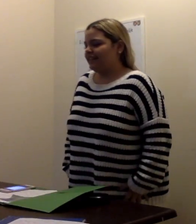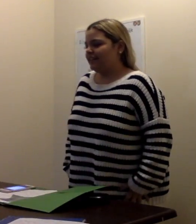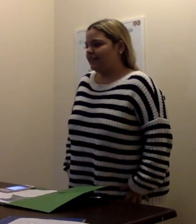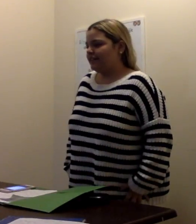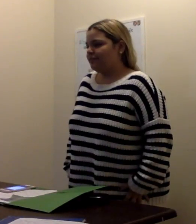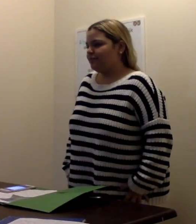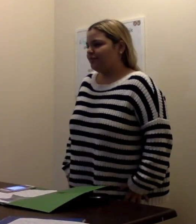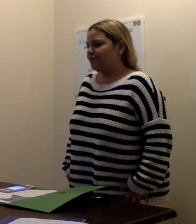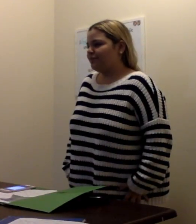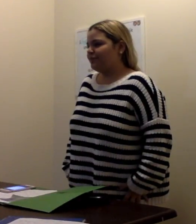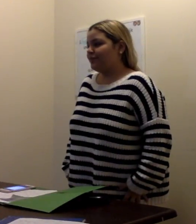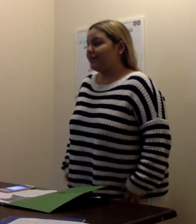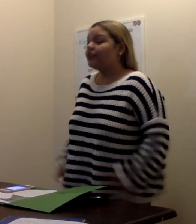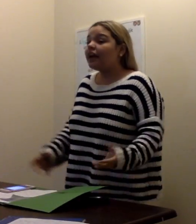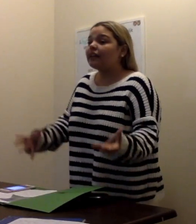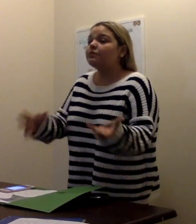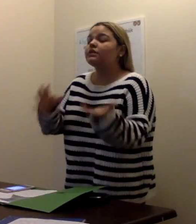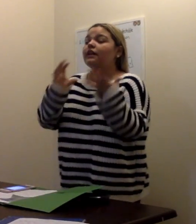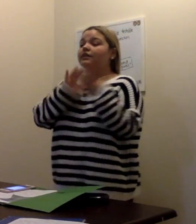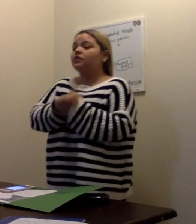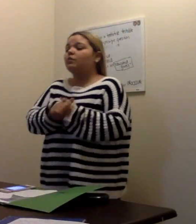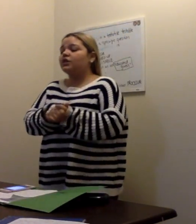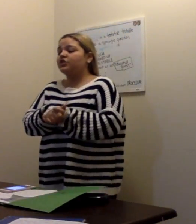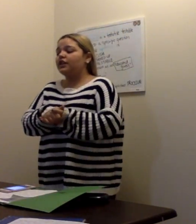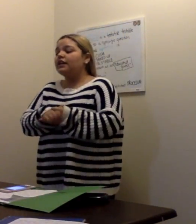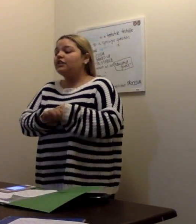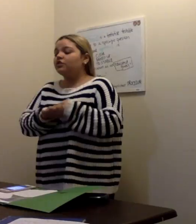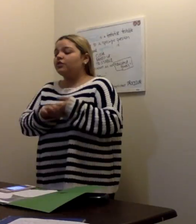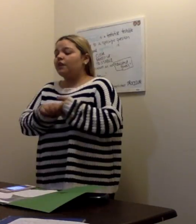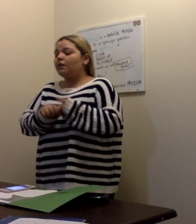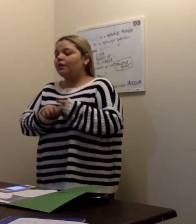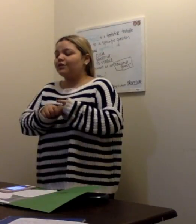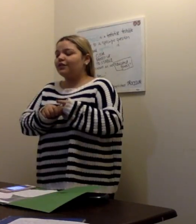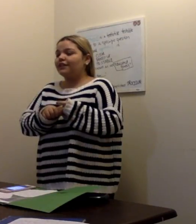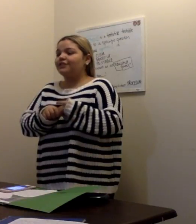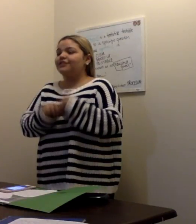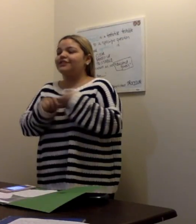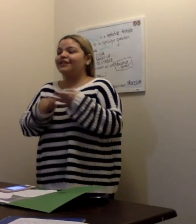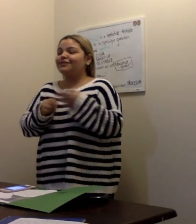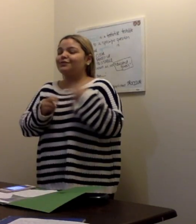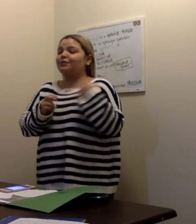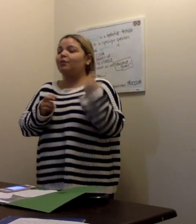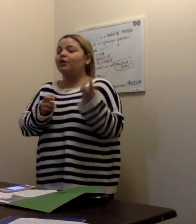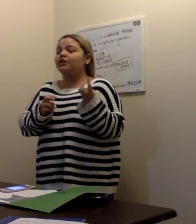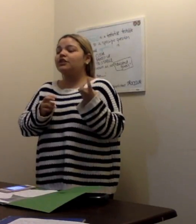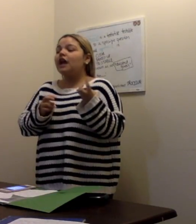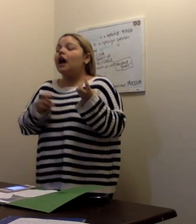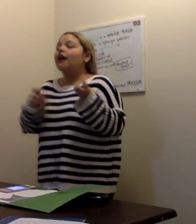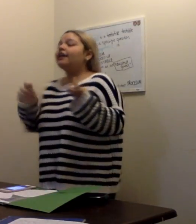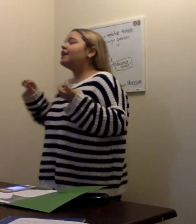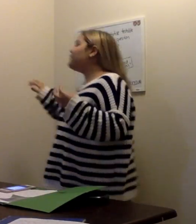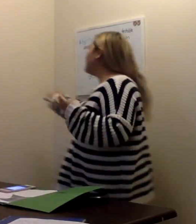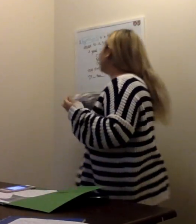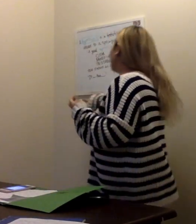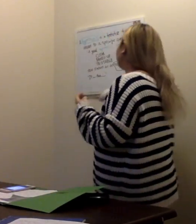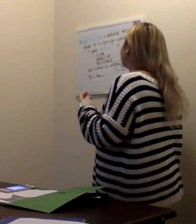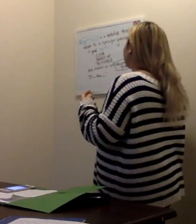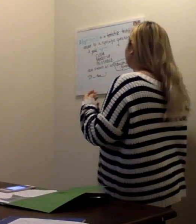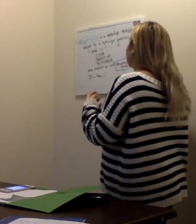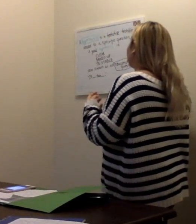affect the fizzy reaction? Yeah, that was an excellent question. So now I want you guys to discuss with your partners an if and then prediction like I